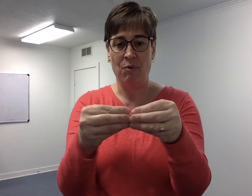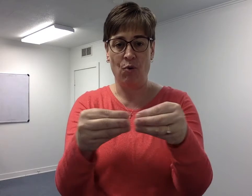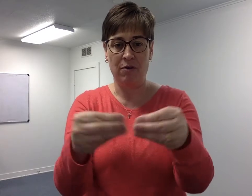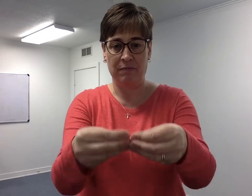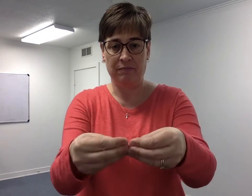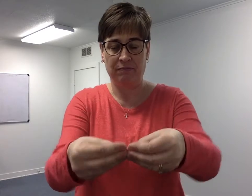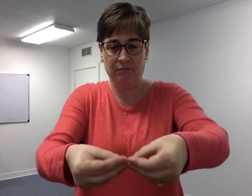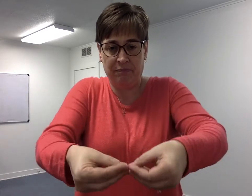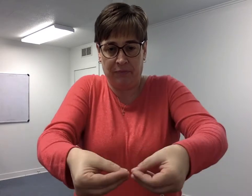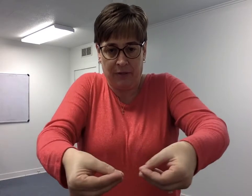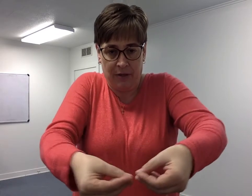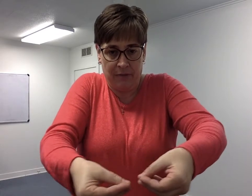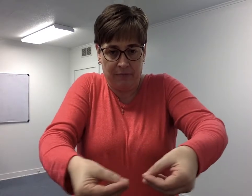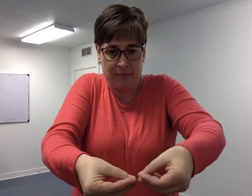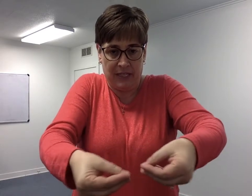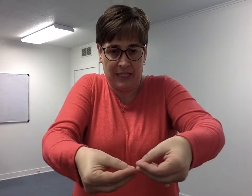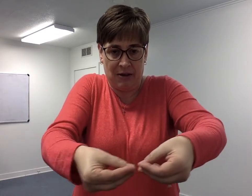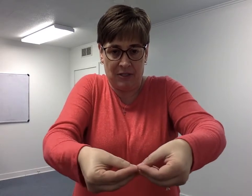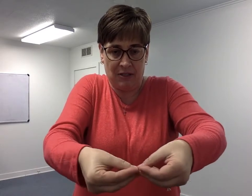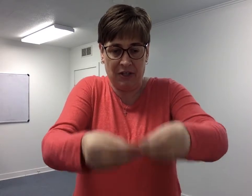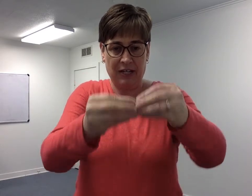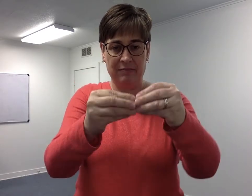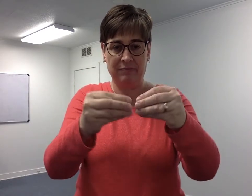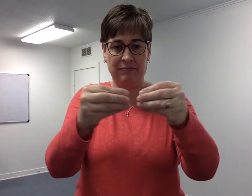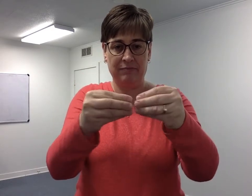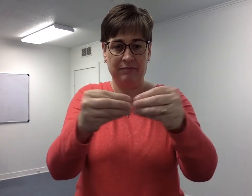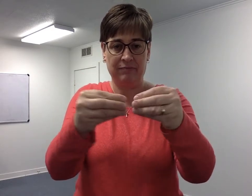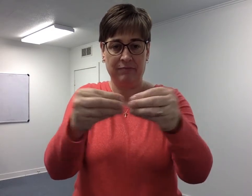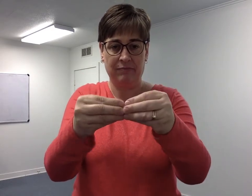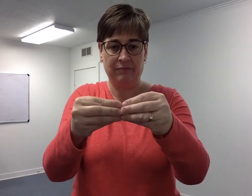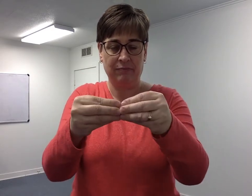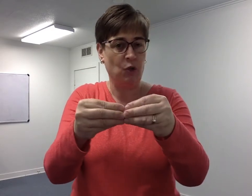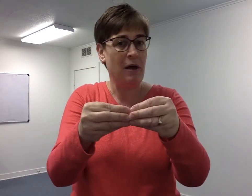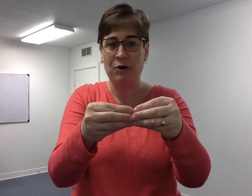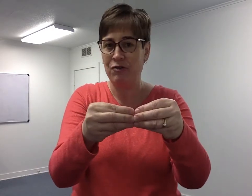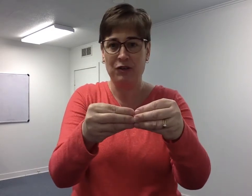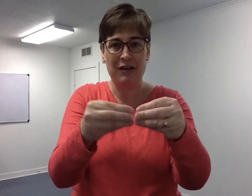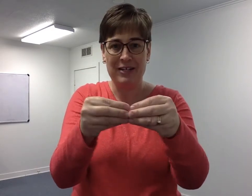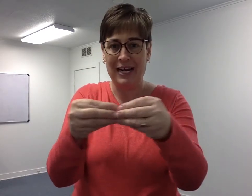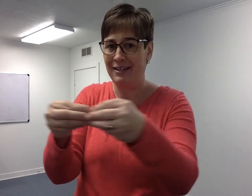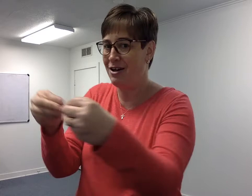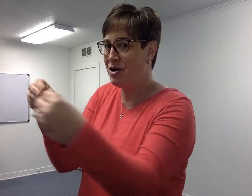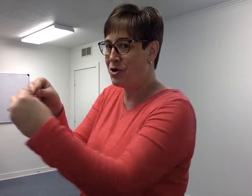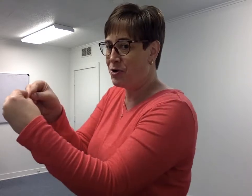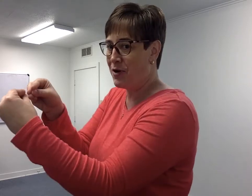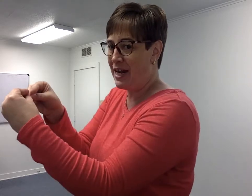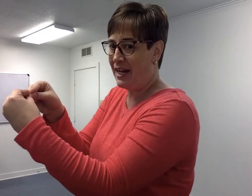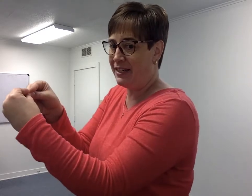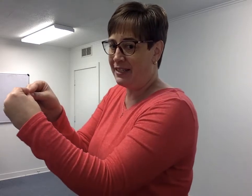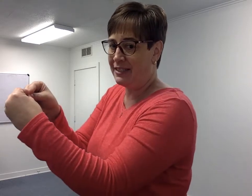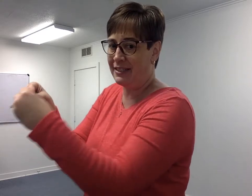More. That's how it's looking. No matter if you're left hand or right hand, it's the same.